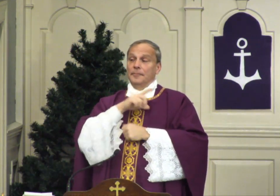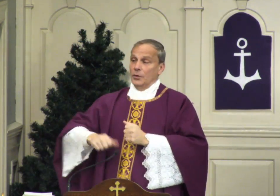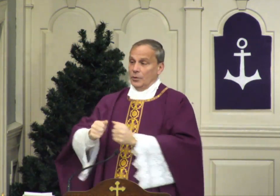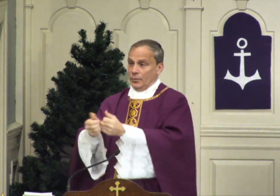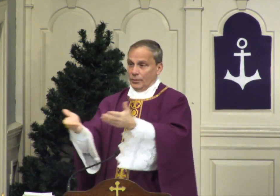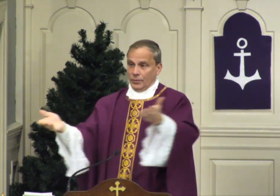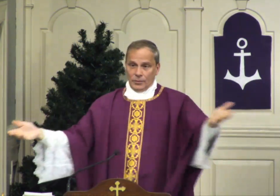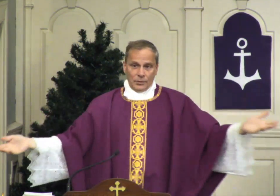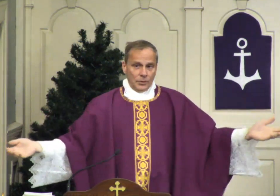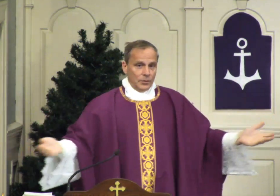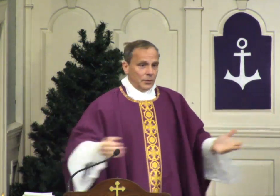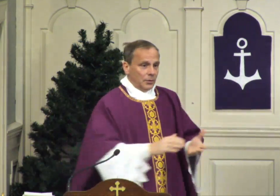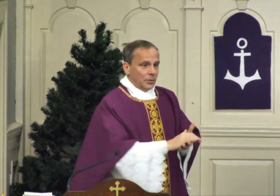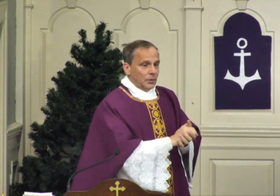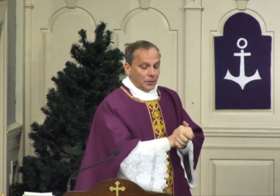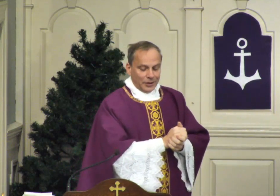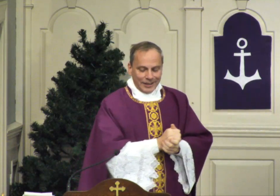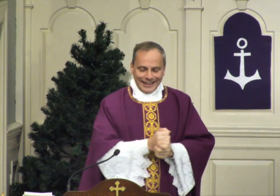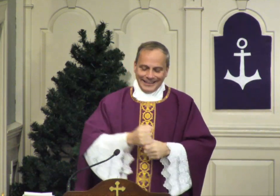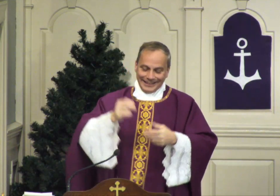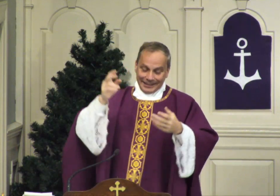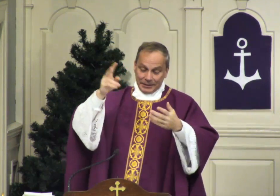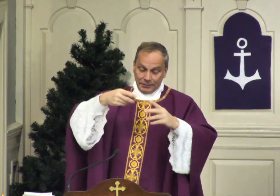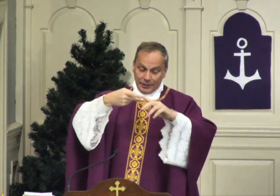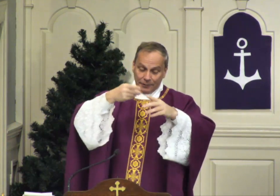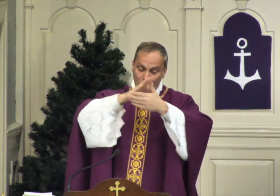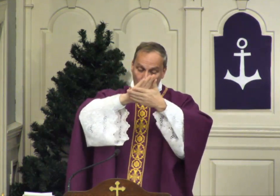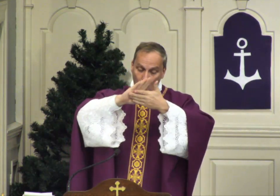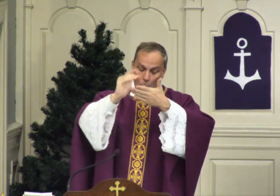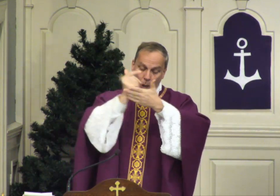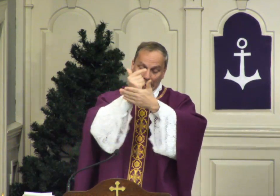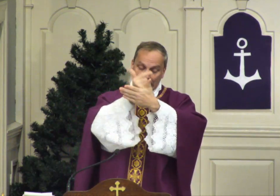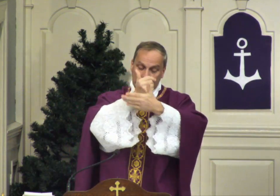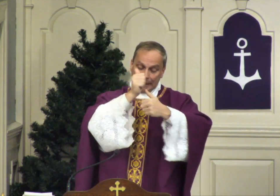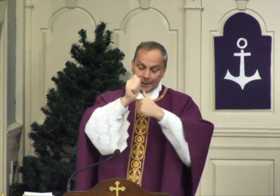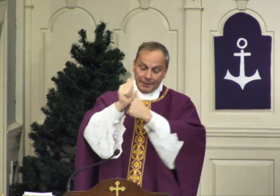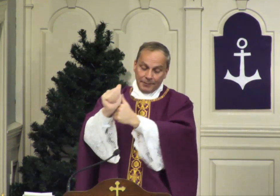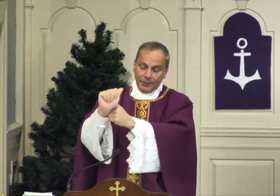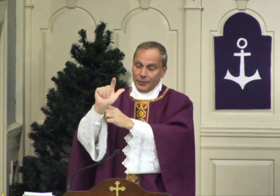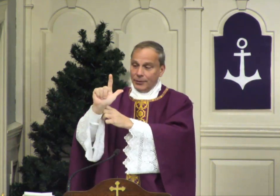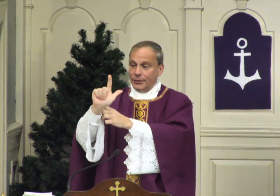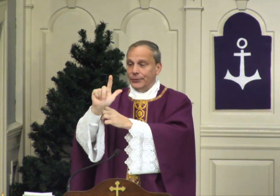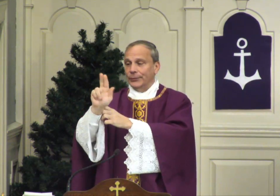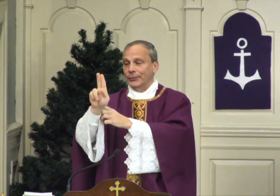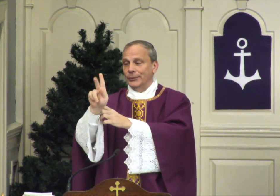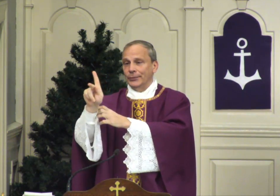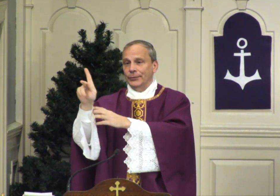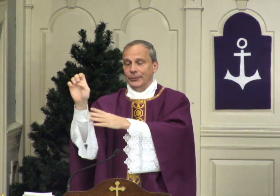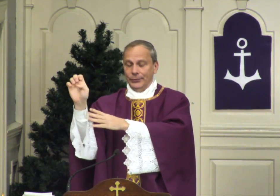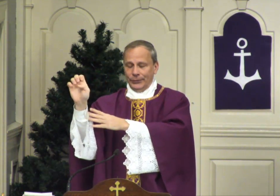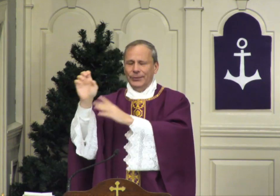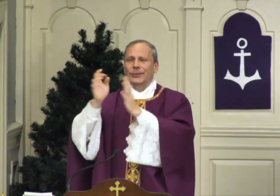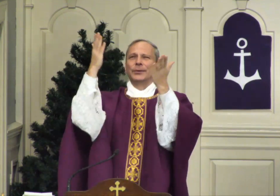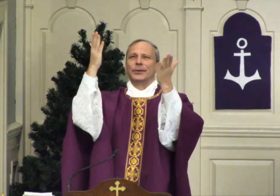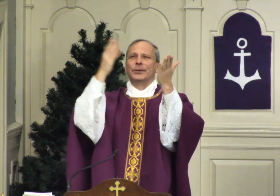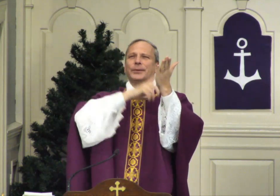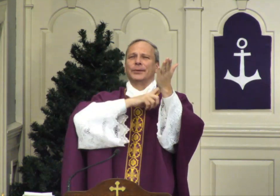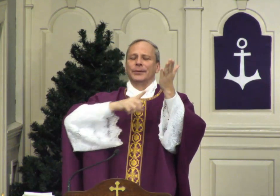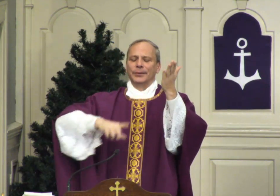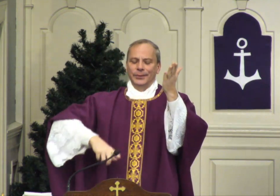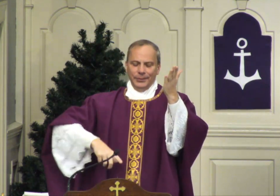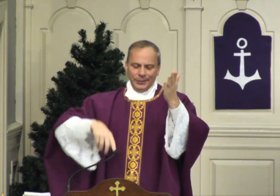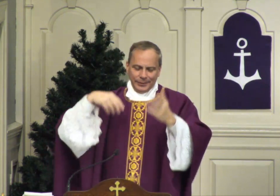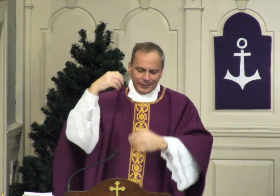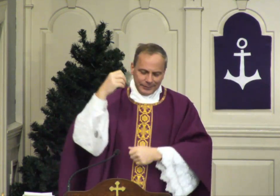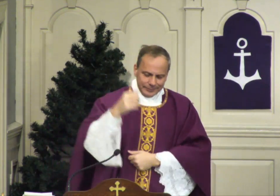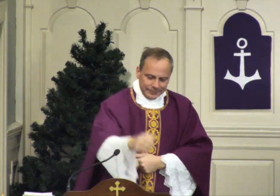The Lord be with you. Your spirit. A reading from the Holy Gospel according to Luke. Glory to you, O Lord.